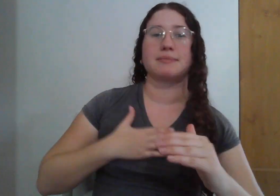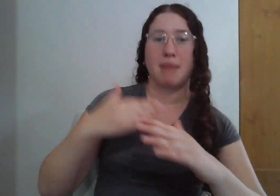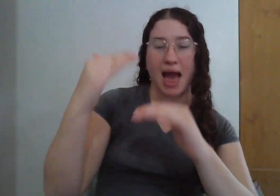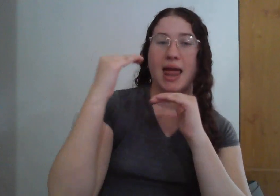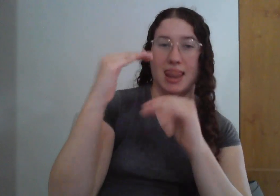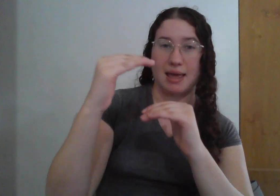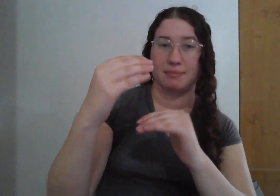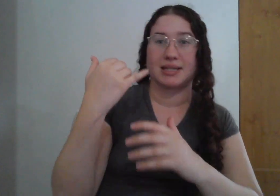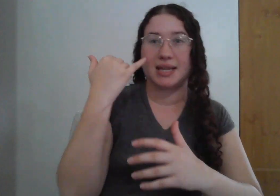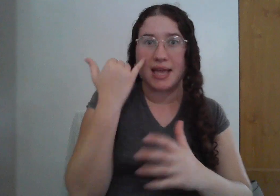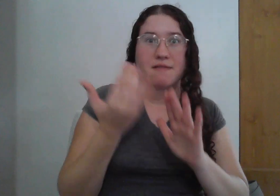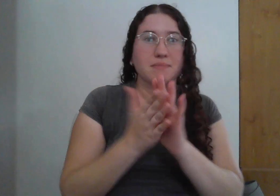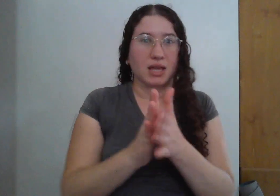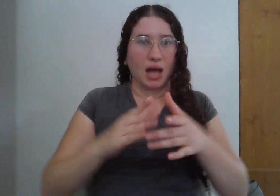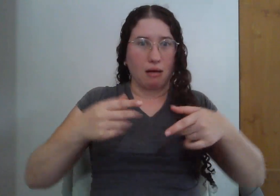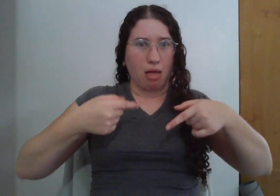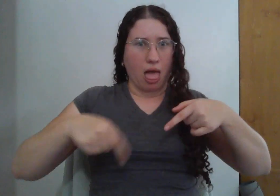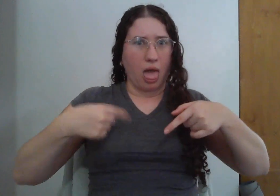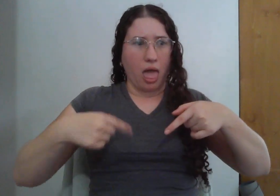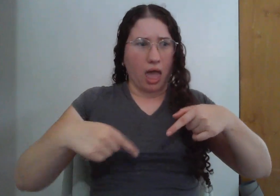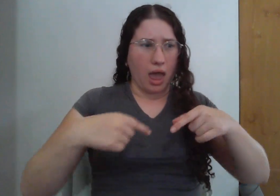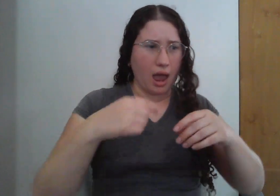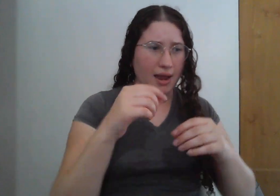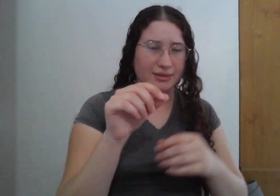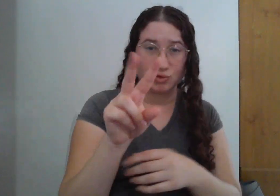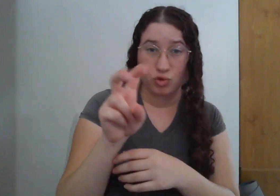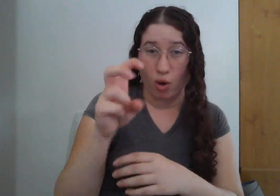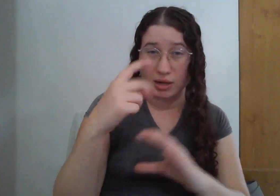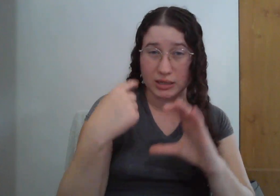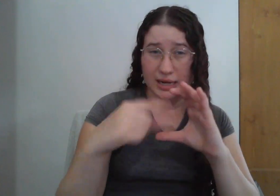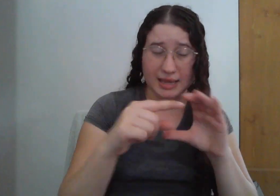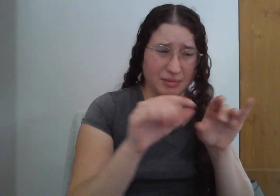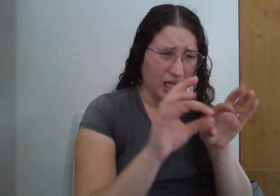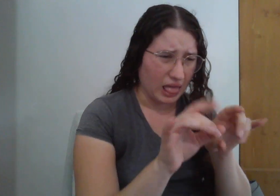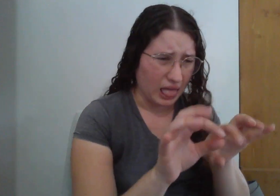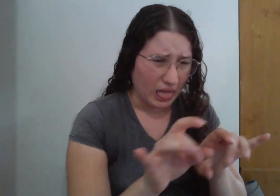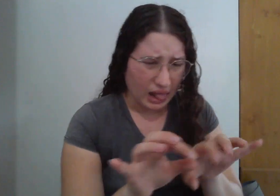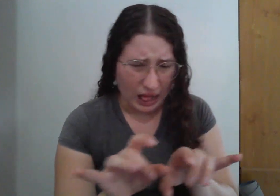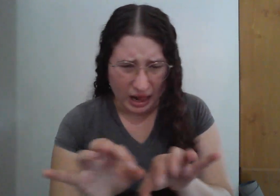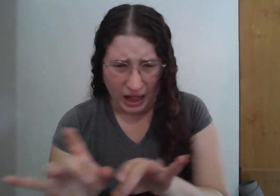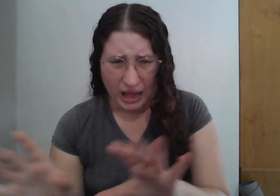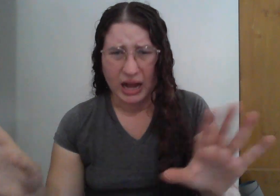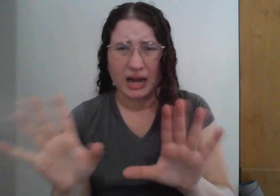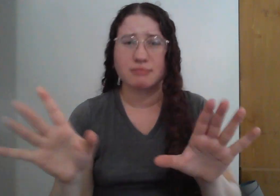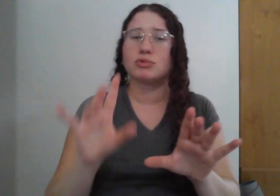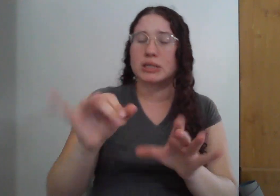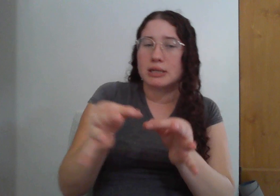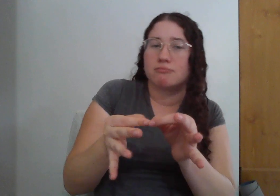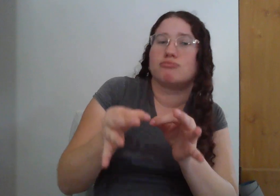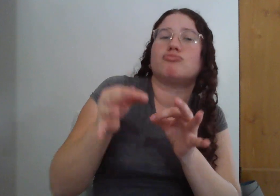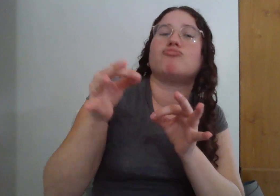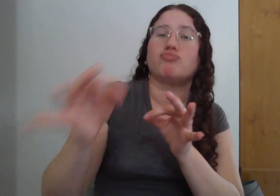If you get anxious trying to respond to 200 emails on Monday morning, Don't do that first thing. Break it up